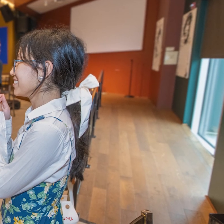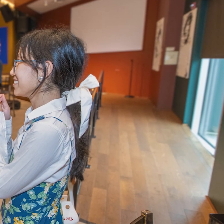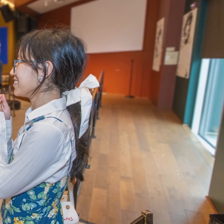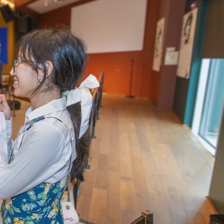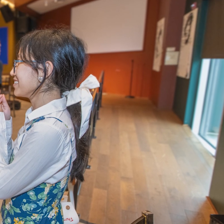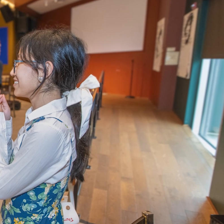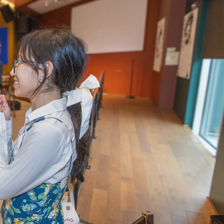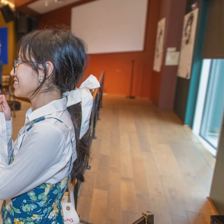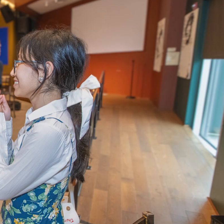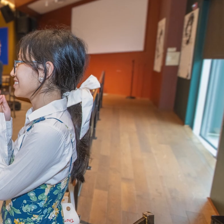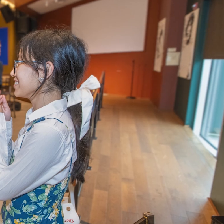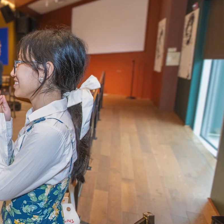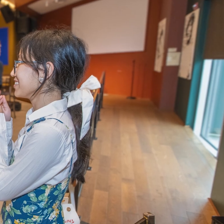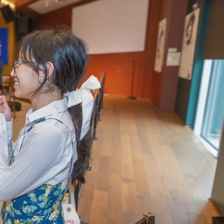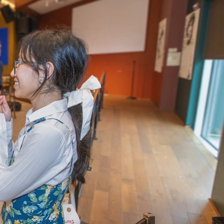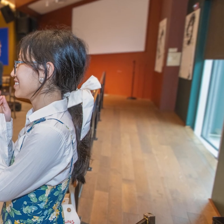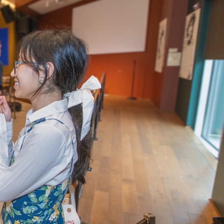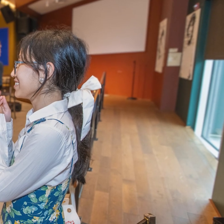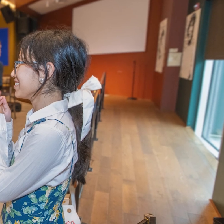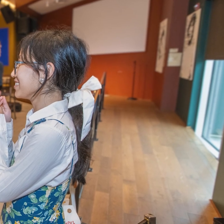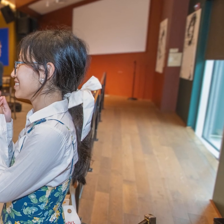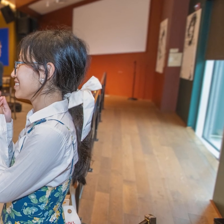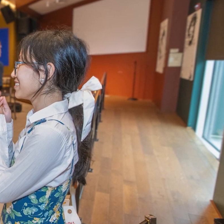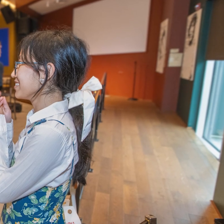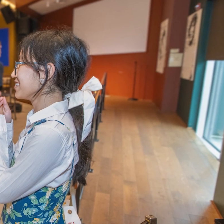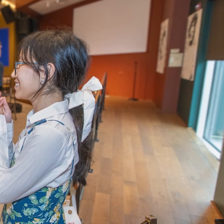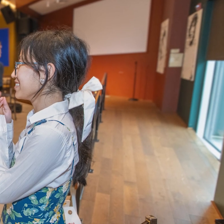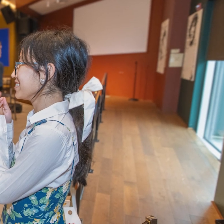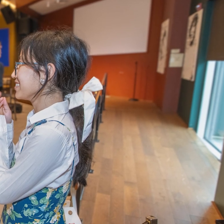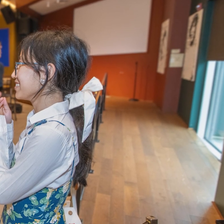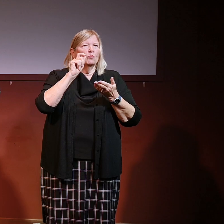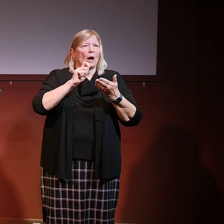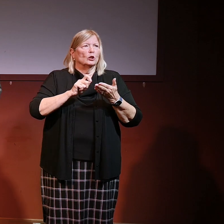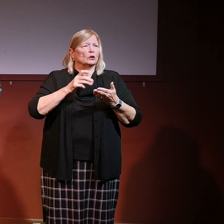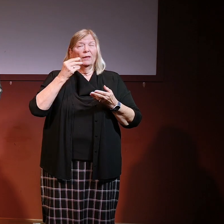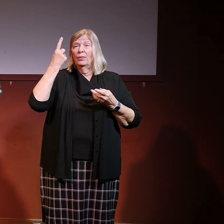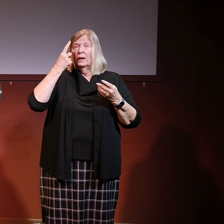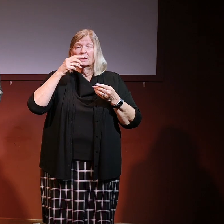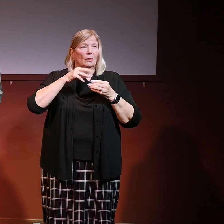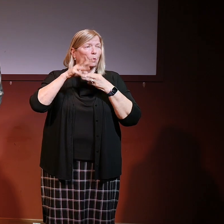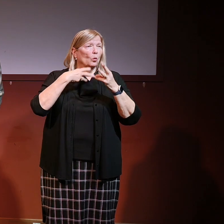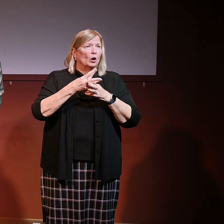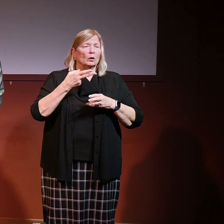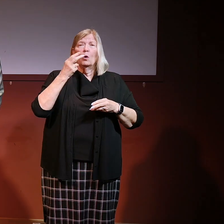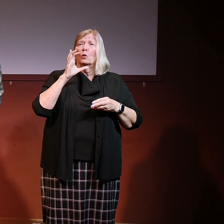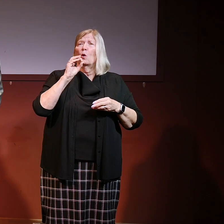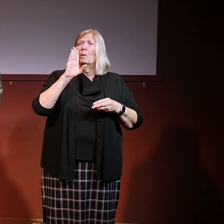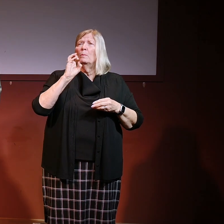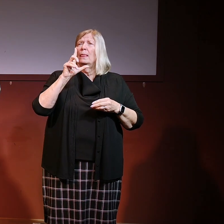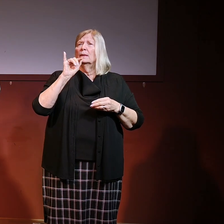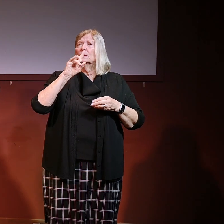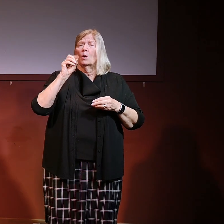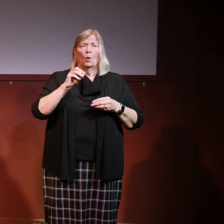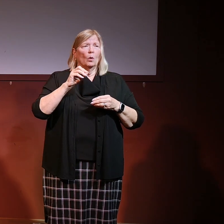of the world's finest writers and thinkers. This past year, Hoco-Palizzo celebrated